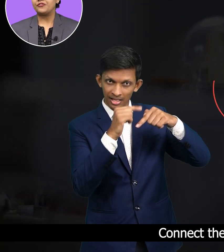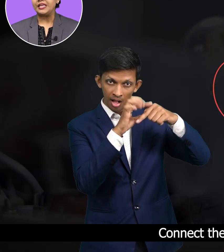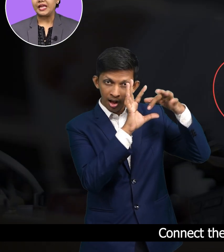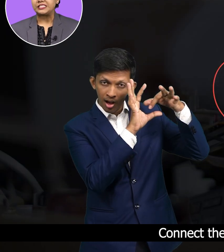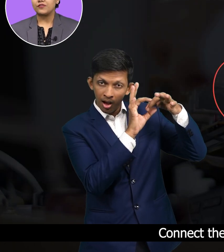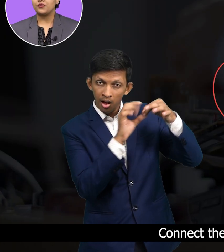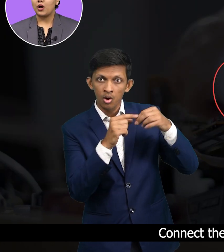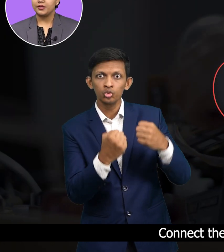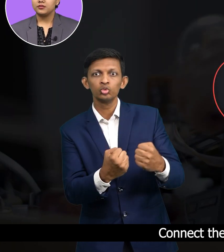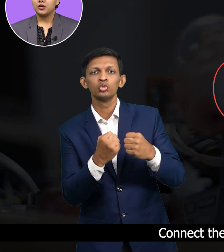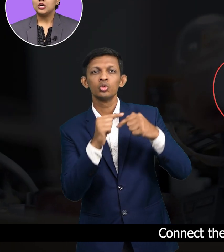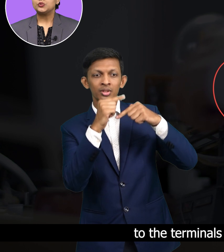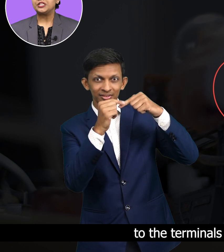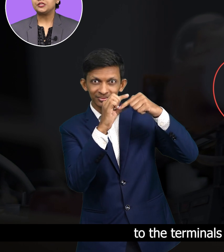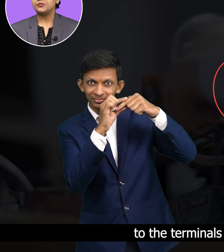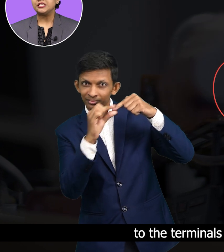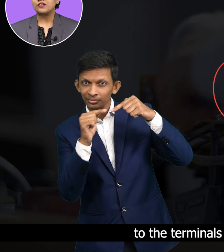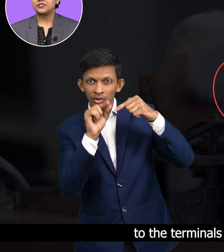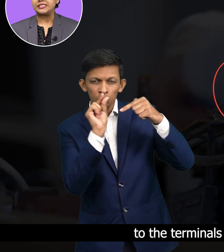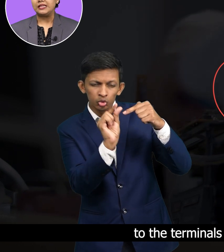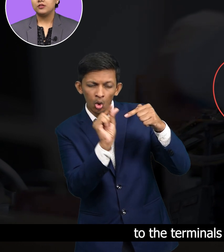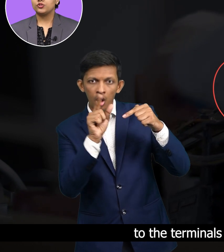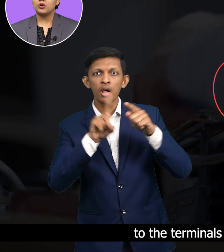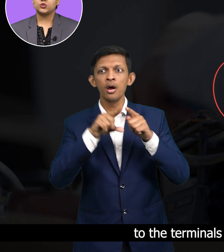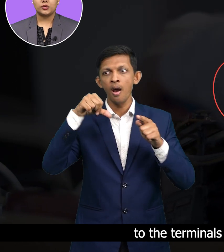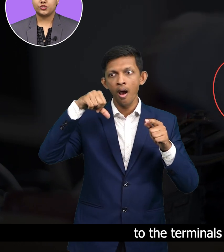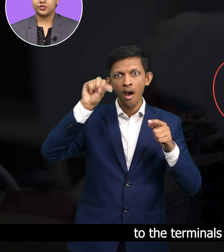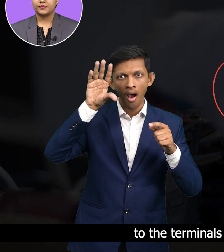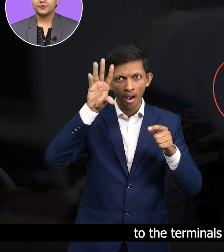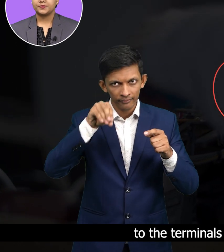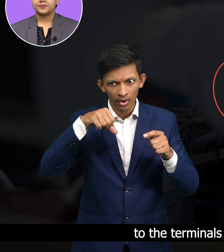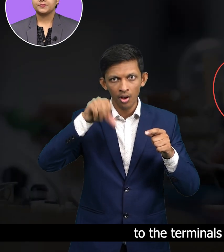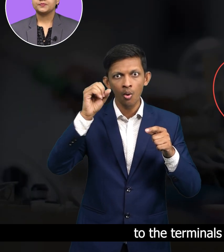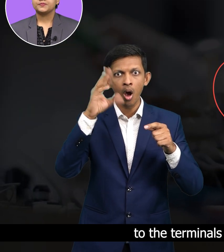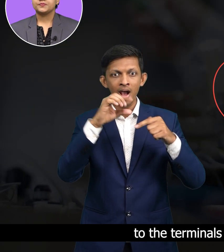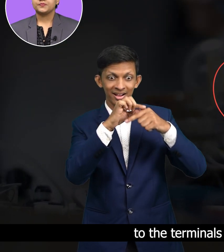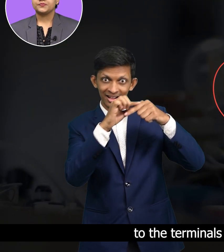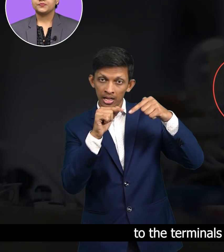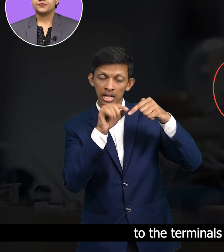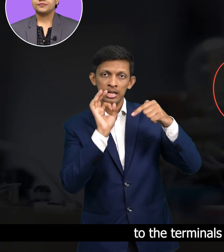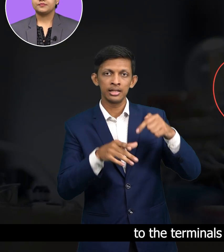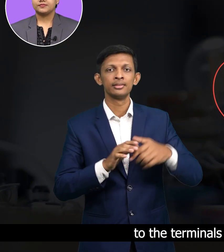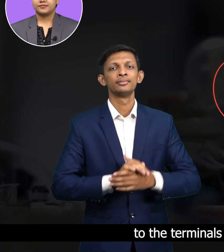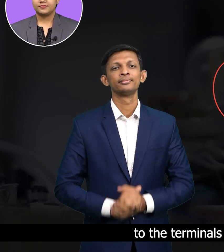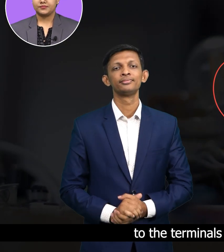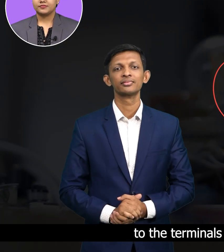Connect the free ends of the wire to the terminals of a cell through a switch.